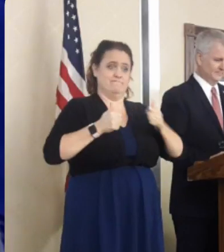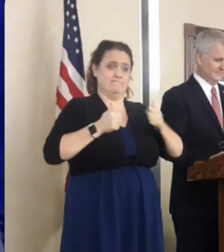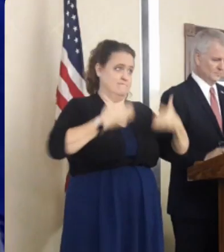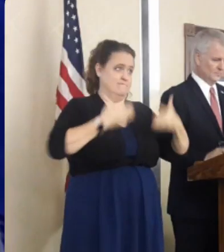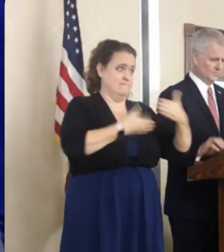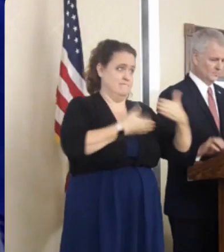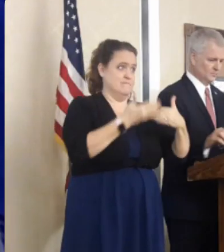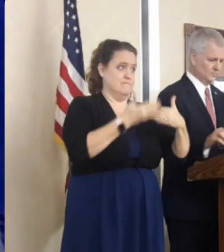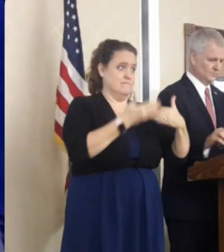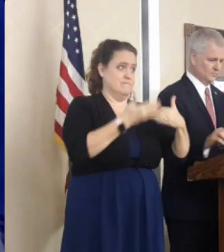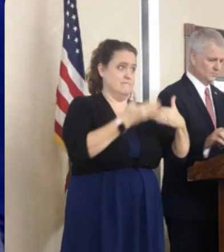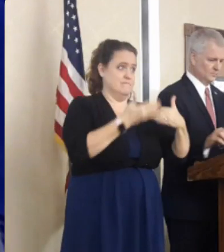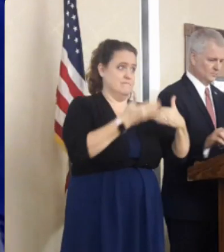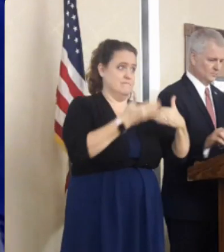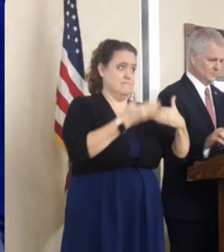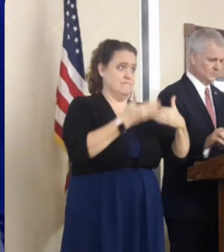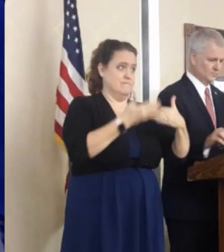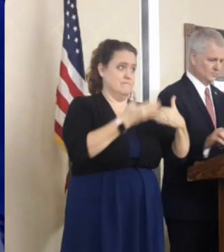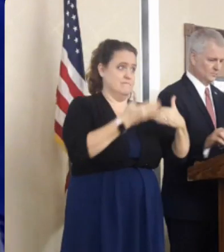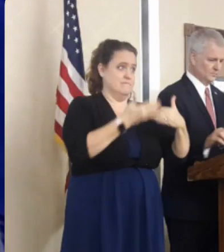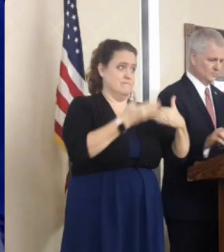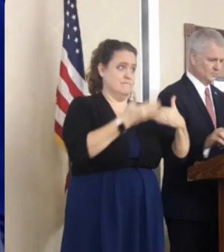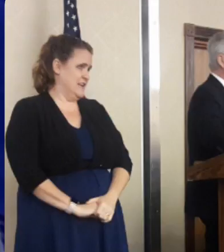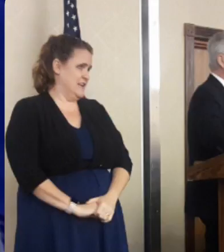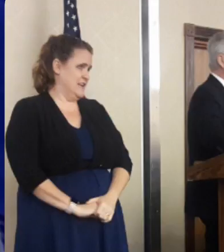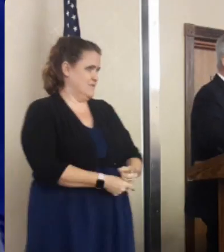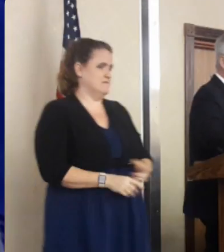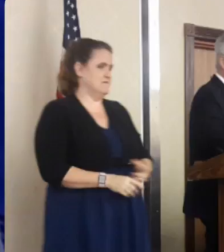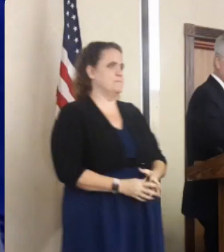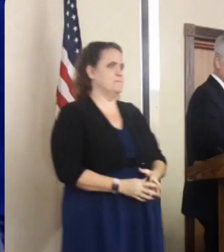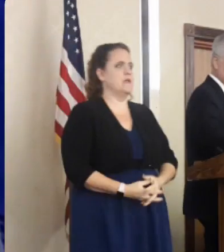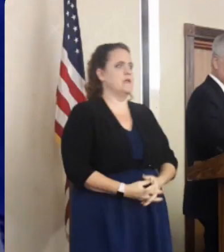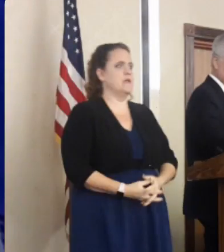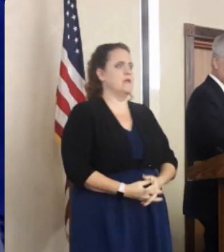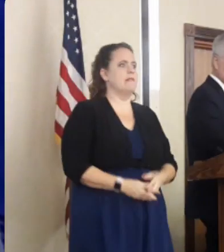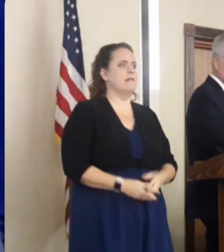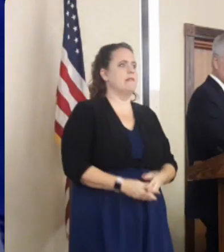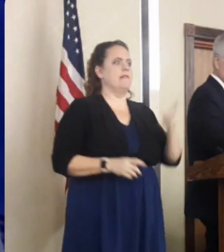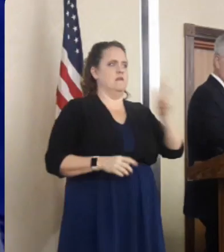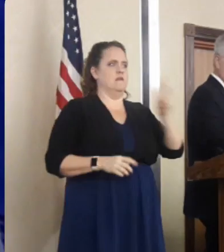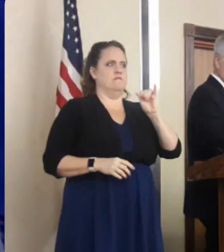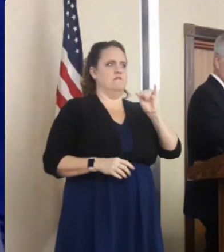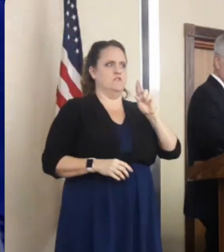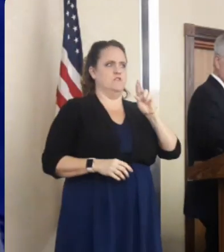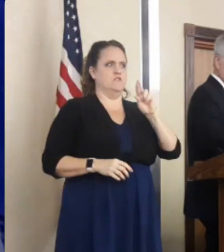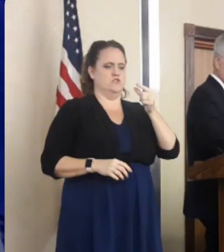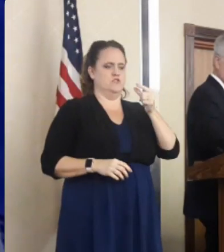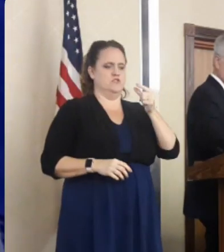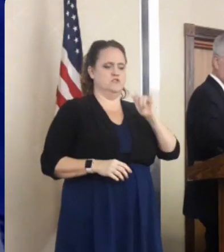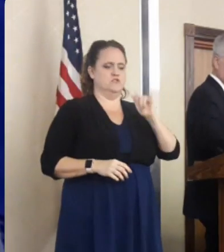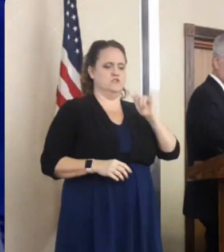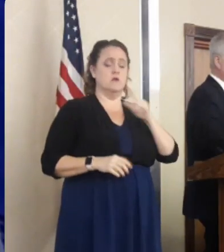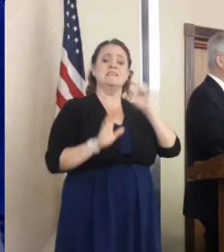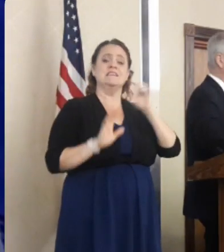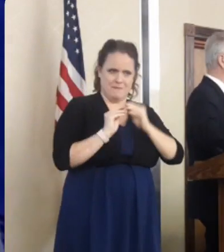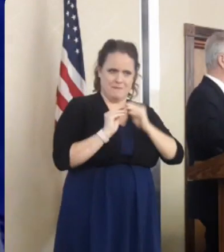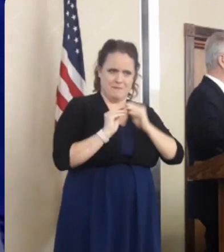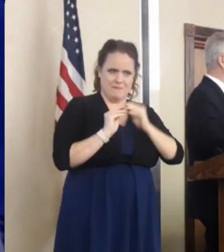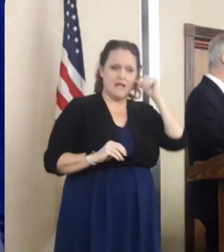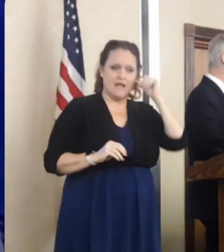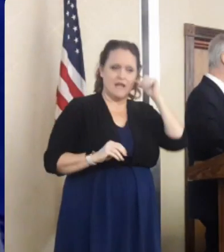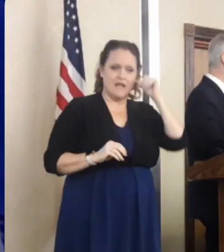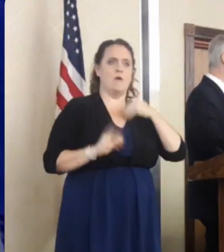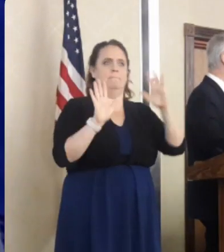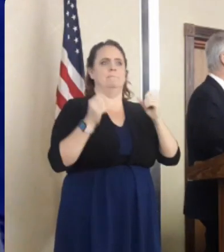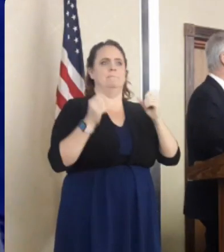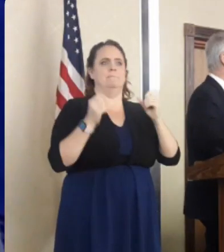So I'll do the other half of this, which is, yes, we met yesterday and we had a great number of candidates.